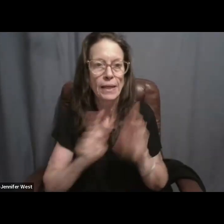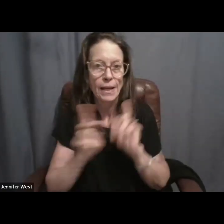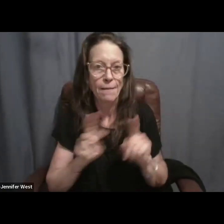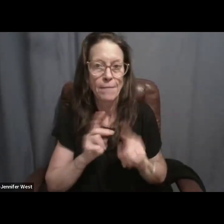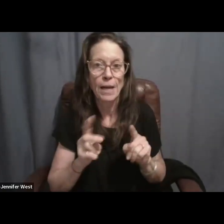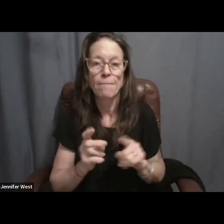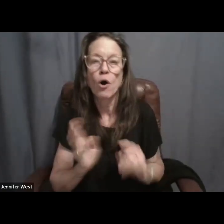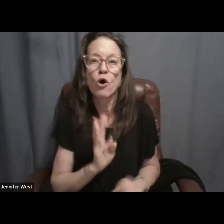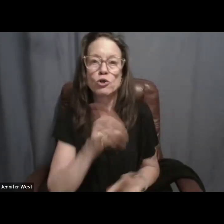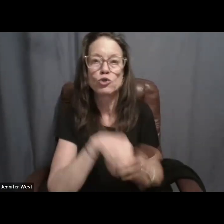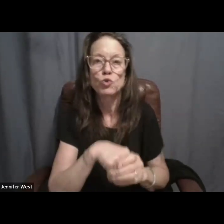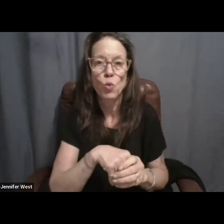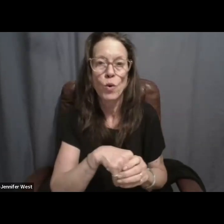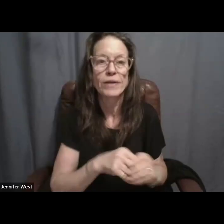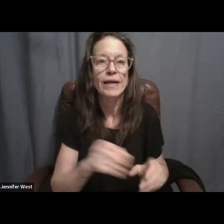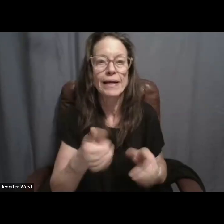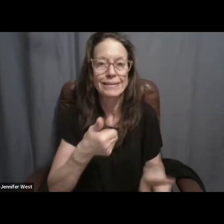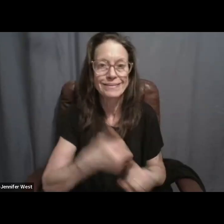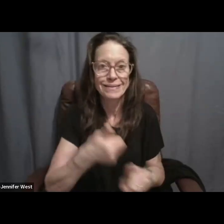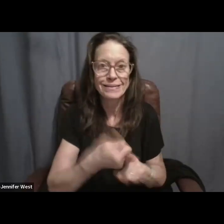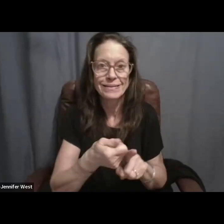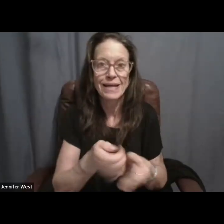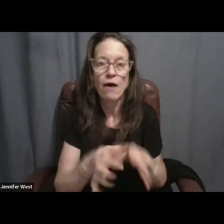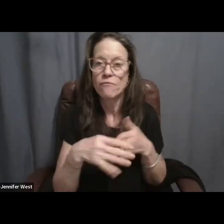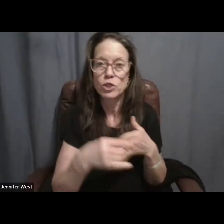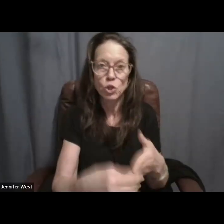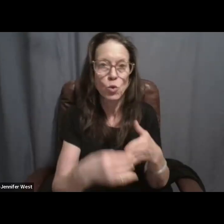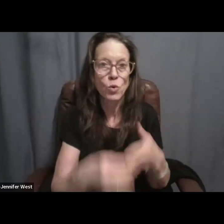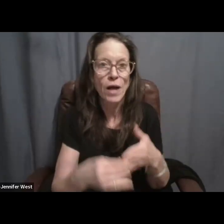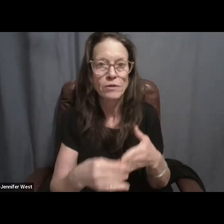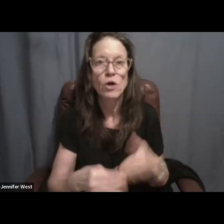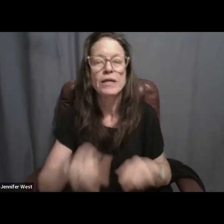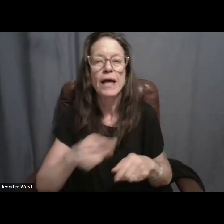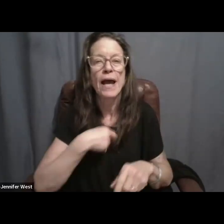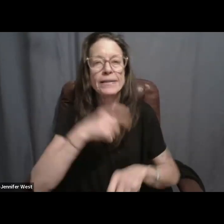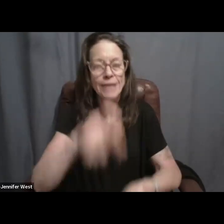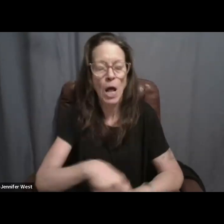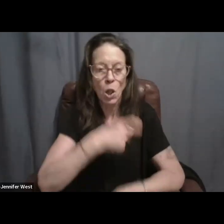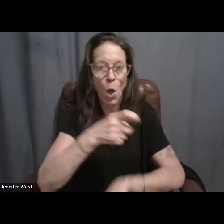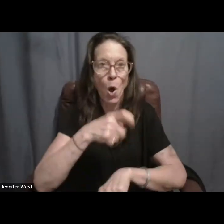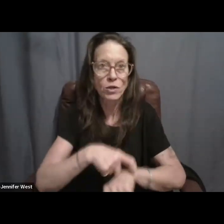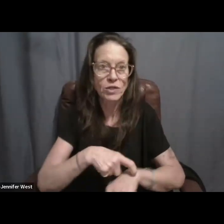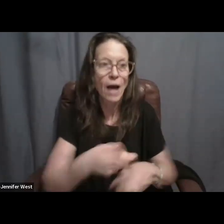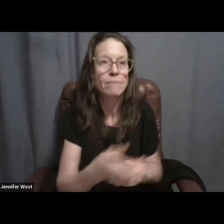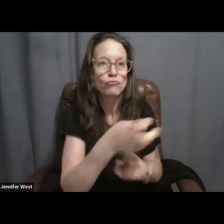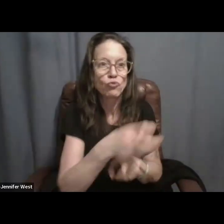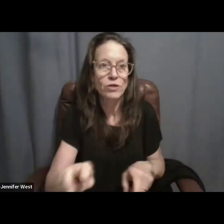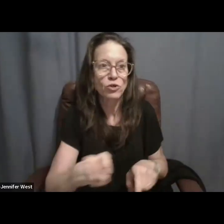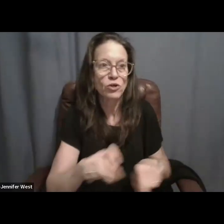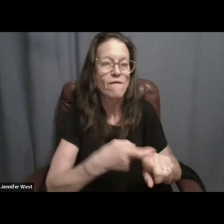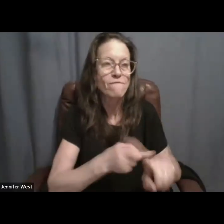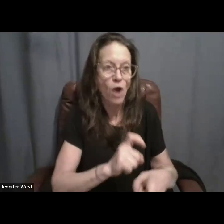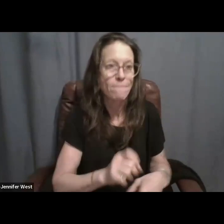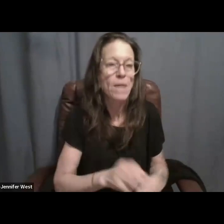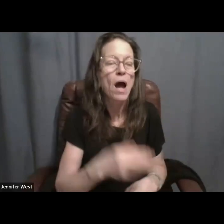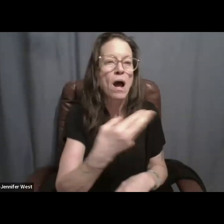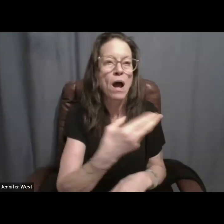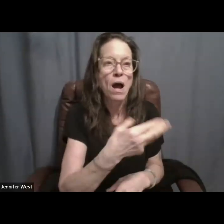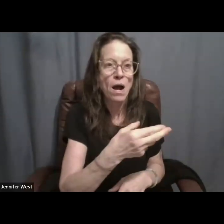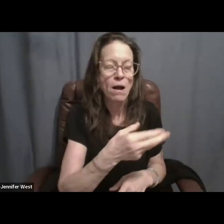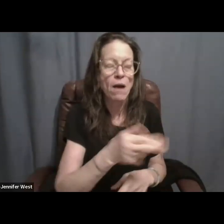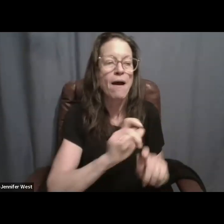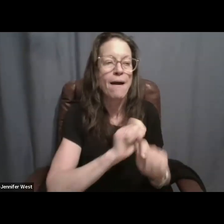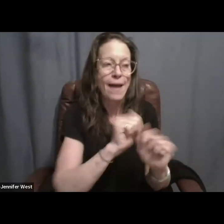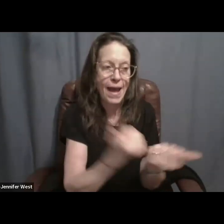self-directed from agencies is taking a long time to make that transition from an agency